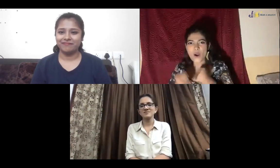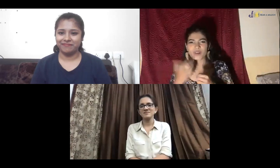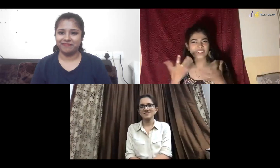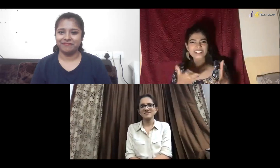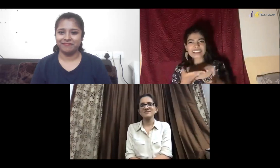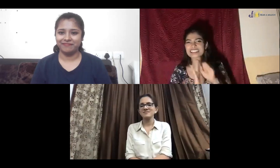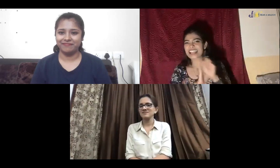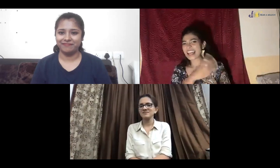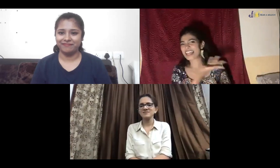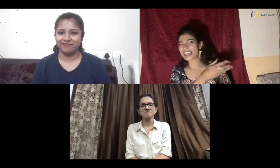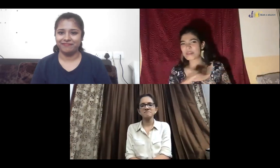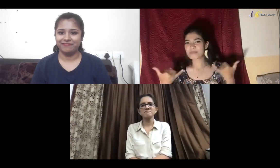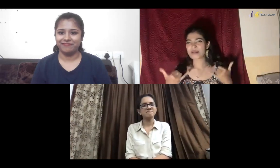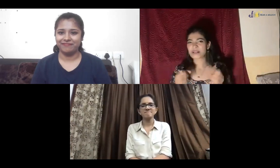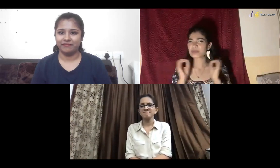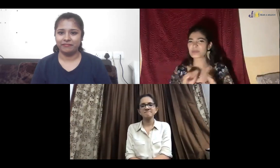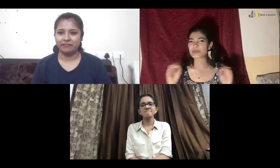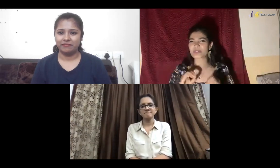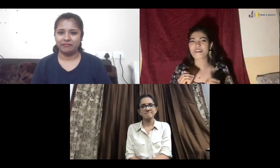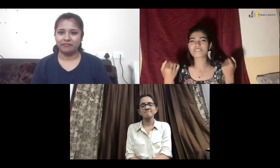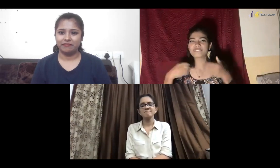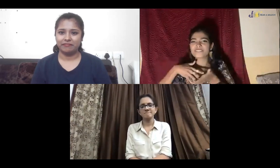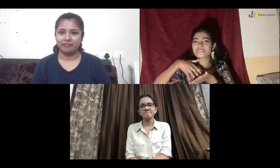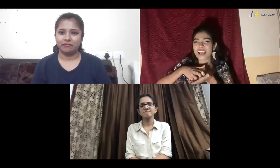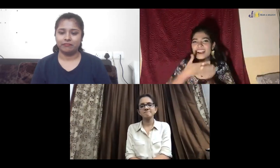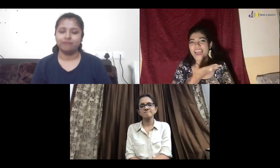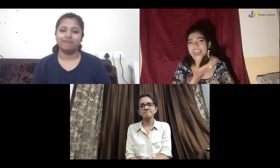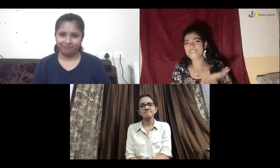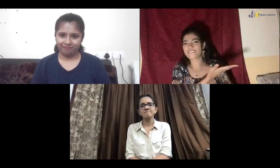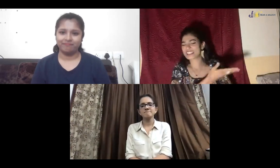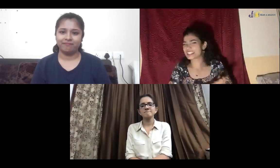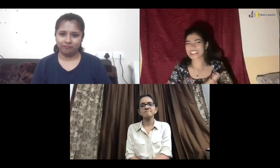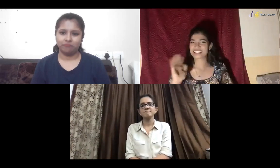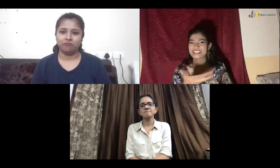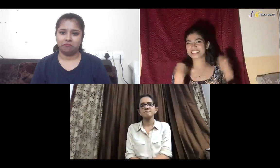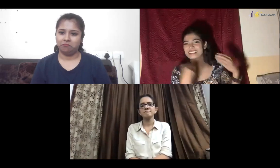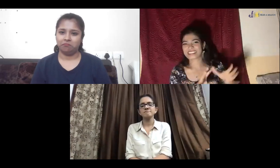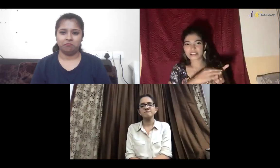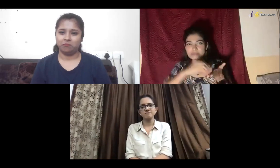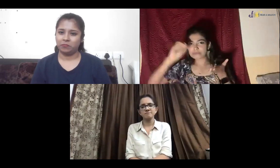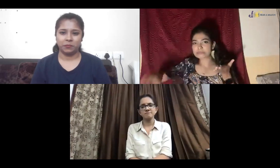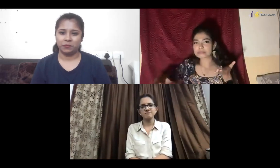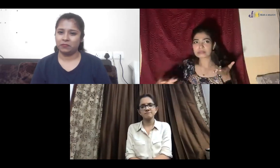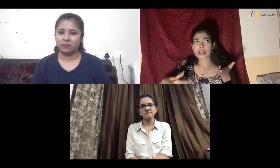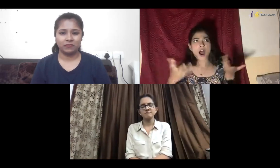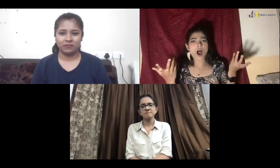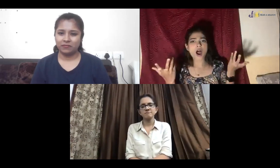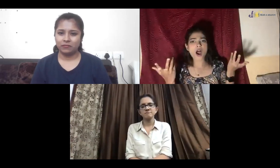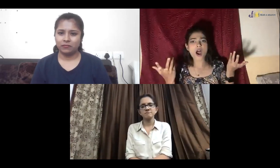college, sports activity, they are not taking a part. So that's why they thought that the women are